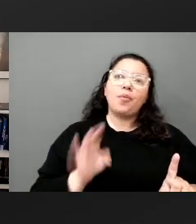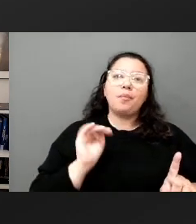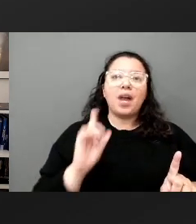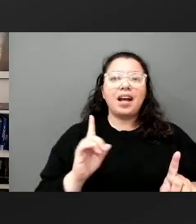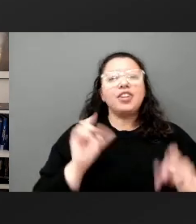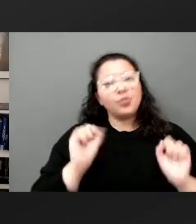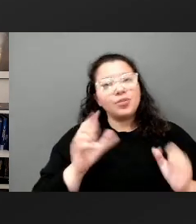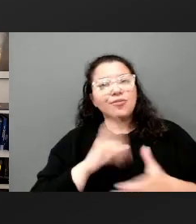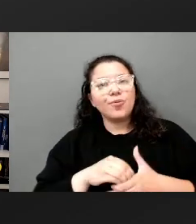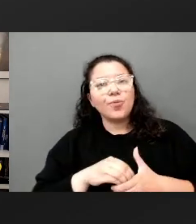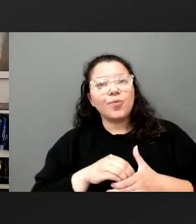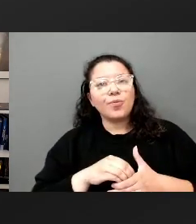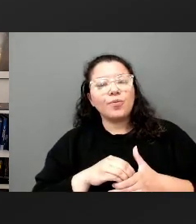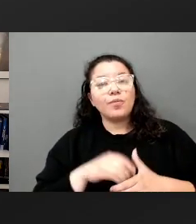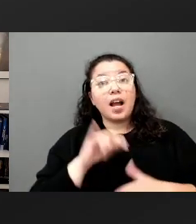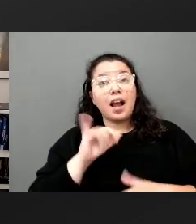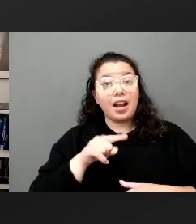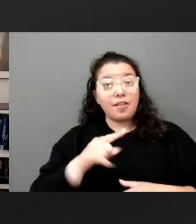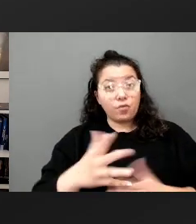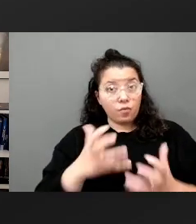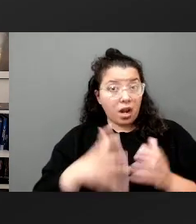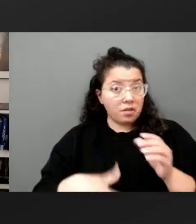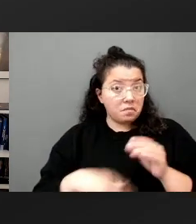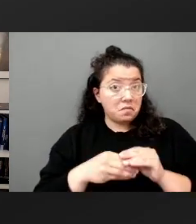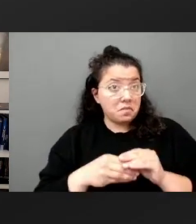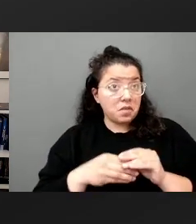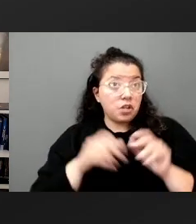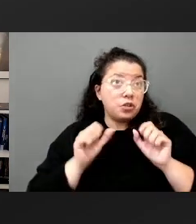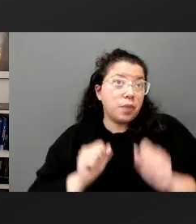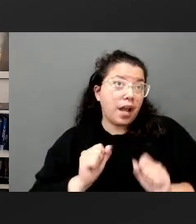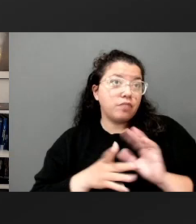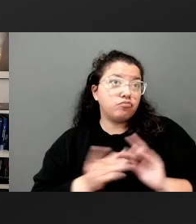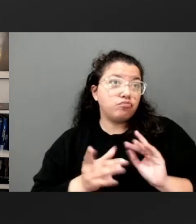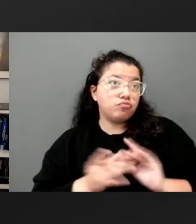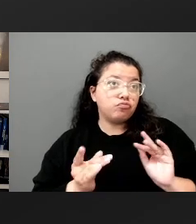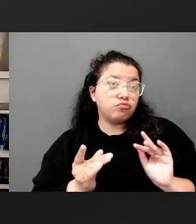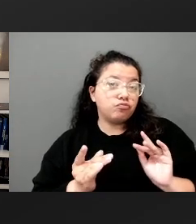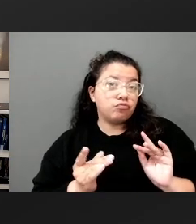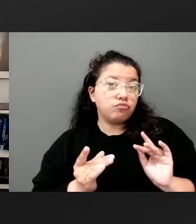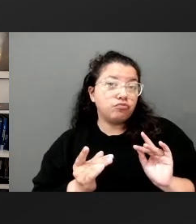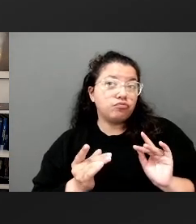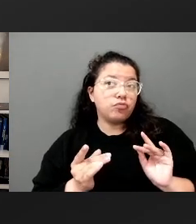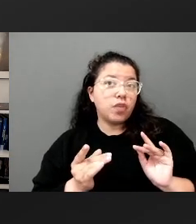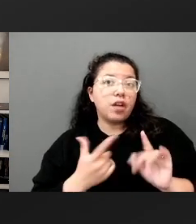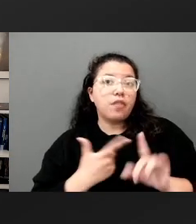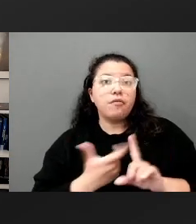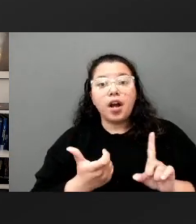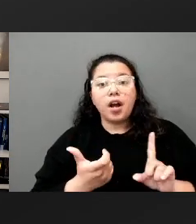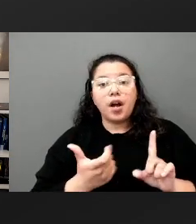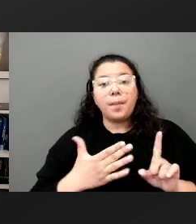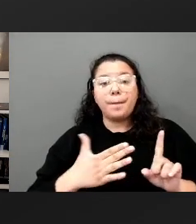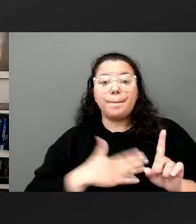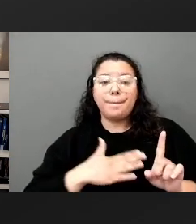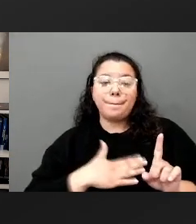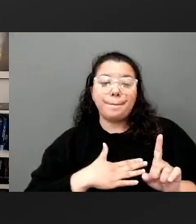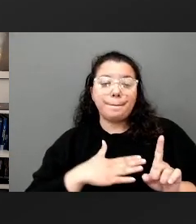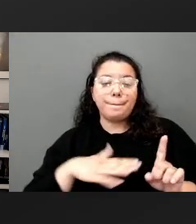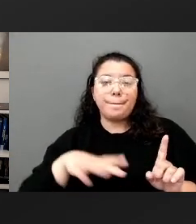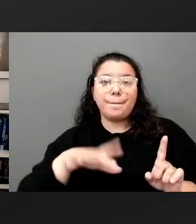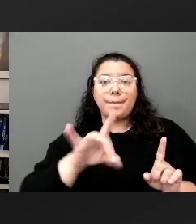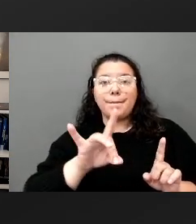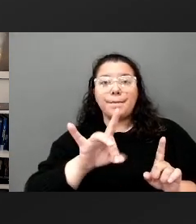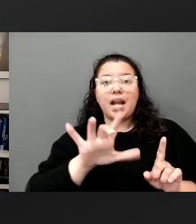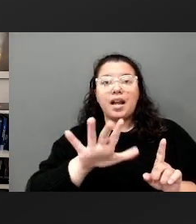really would like to add this too, you can also say it came from Maya, age 15. And so as we look through, I have a window over here